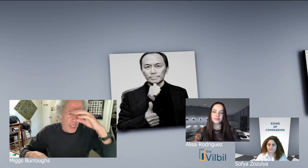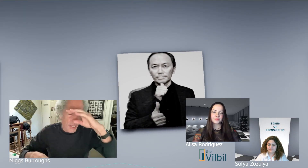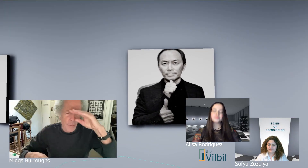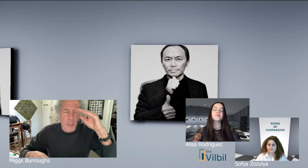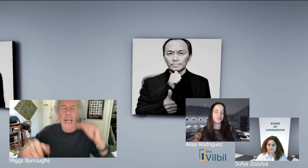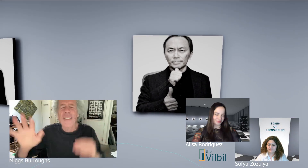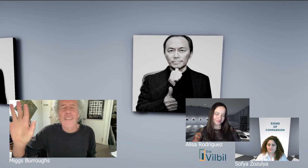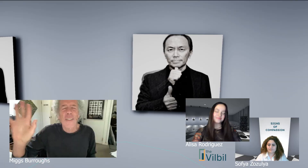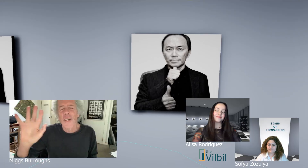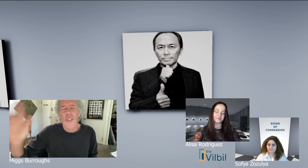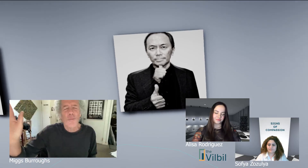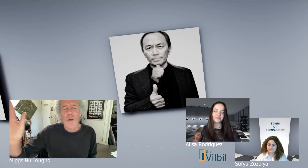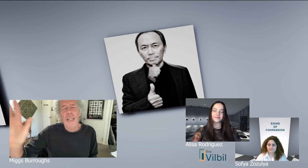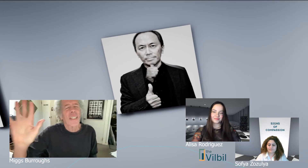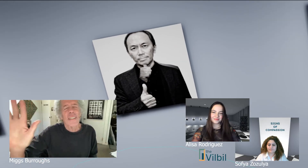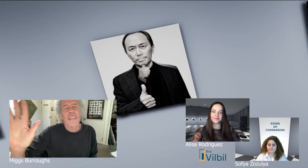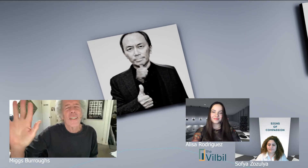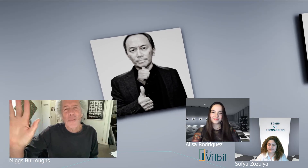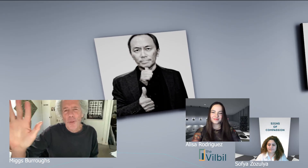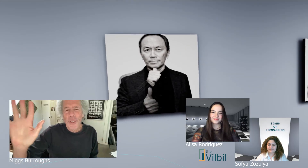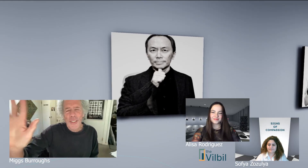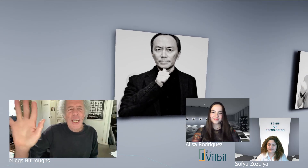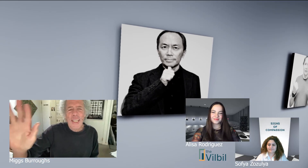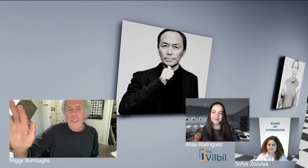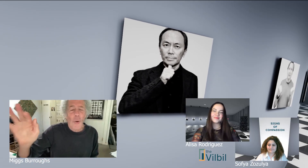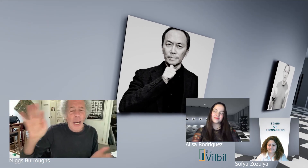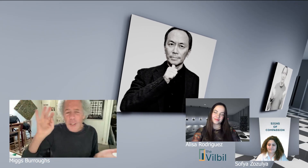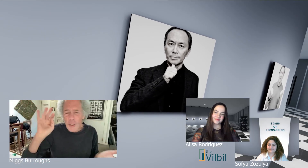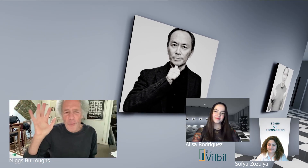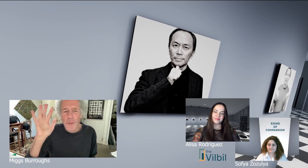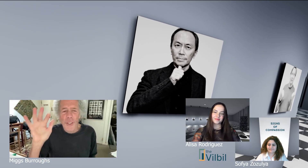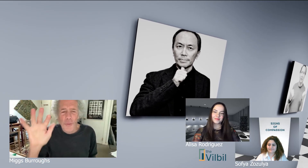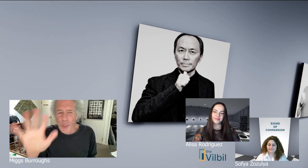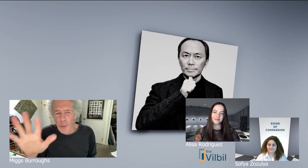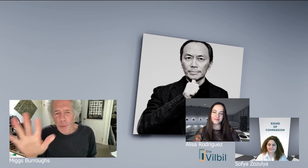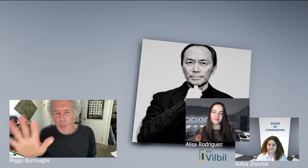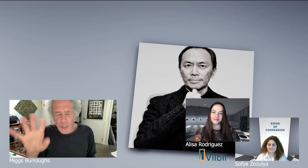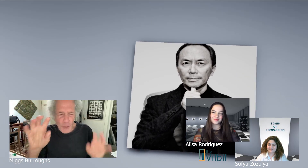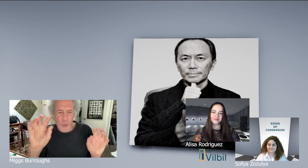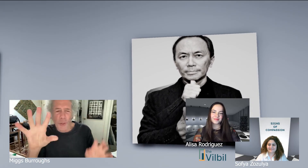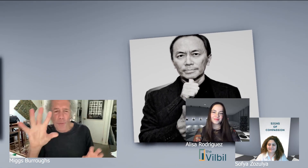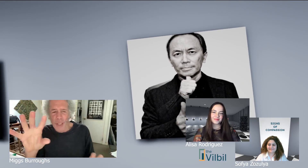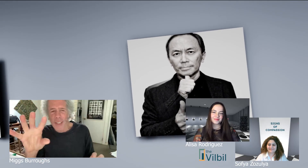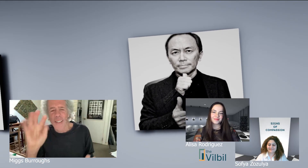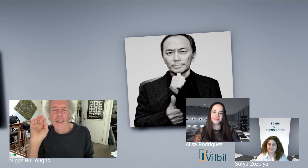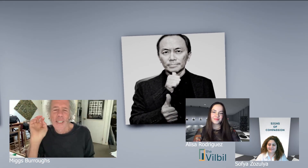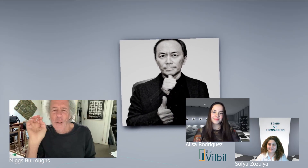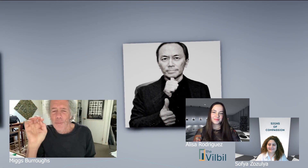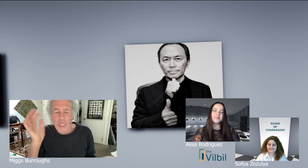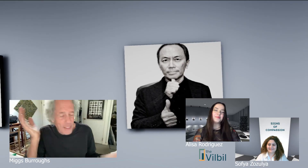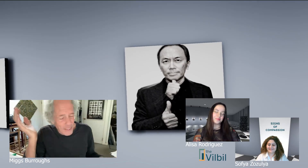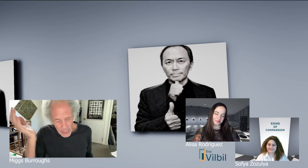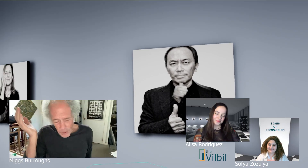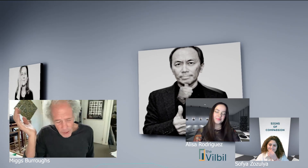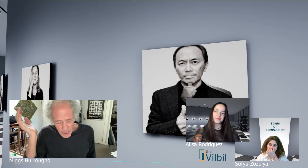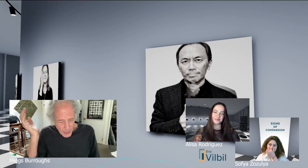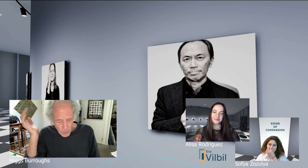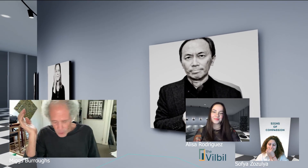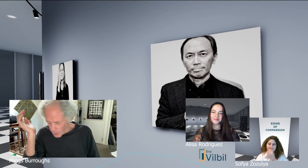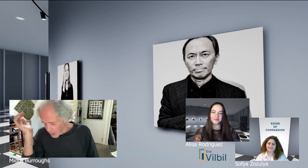and glasses, smiling, putting his hand. So I don't know if he really could read the Braille because it was so big, but it looked like he was reading